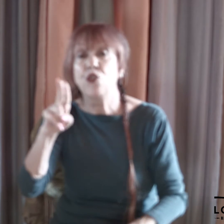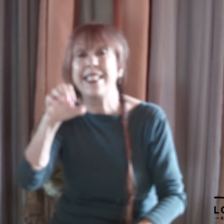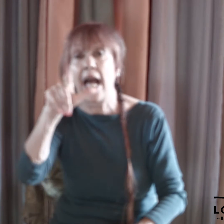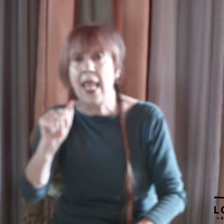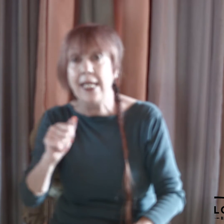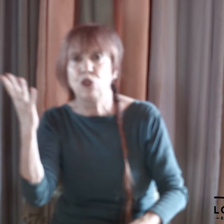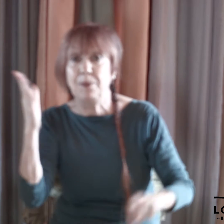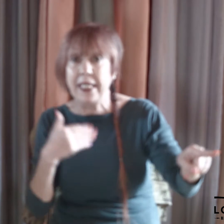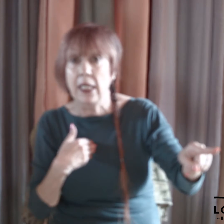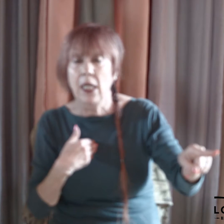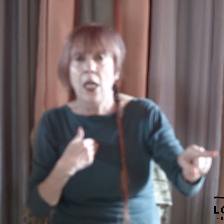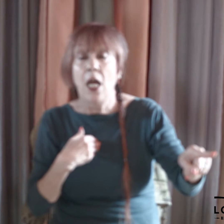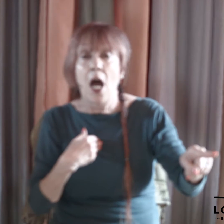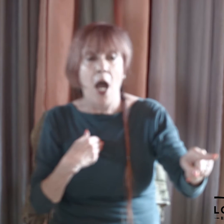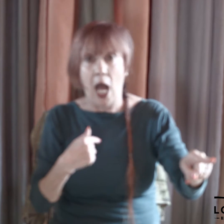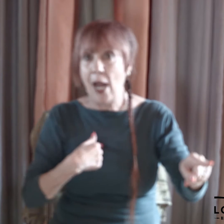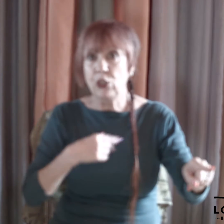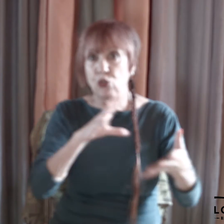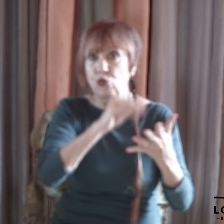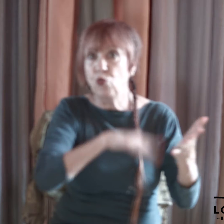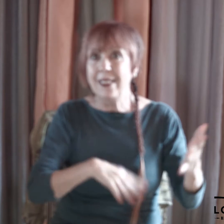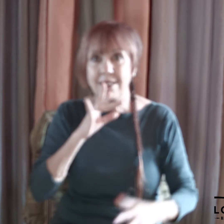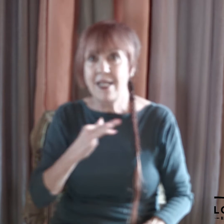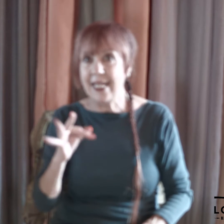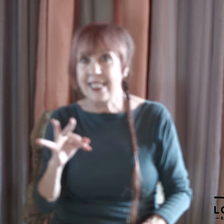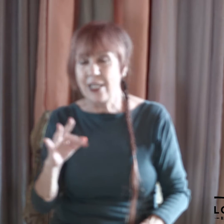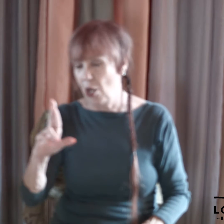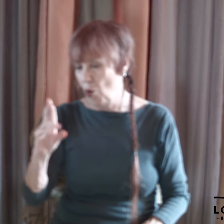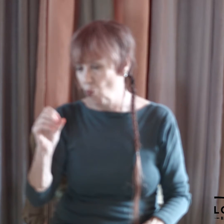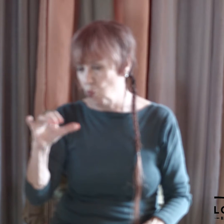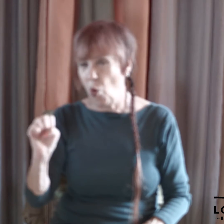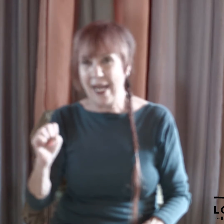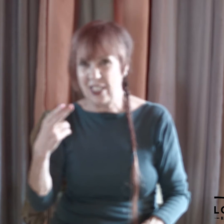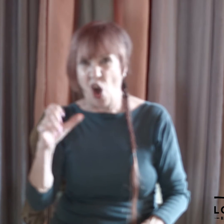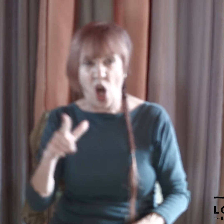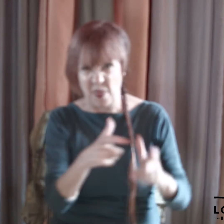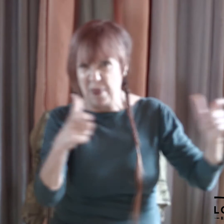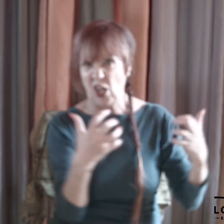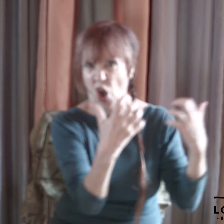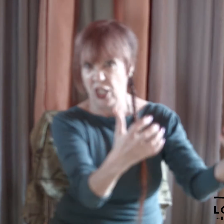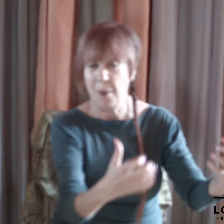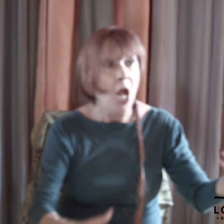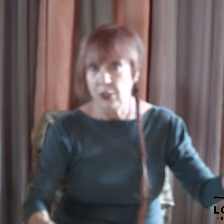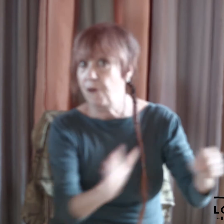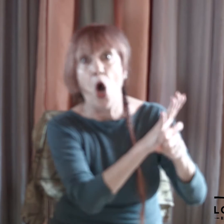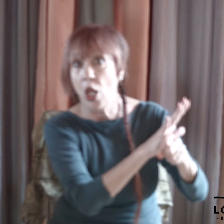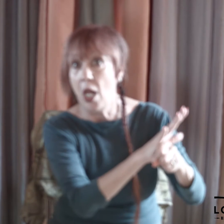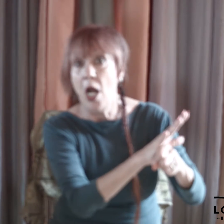I was 19. I was a student there. Royce Hall, which is our large auditorium there, was filled to overflowing.